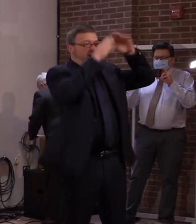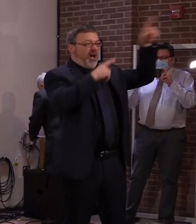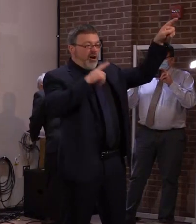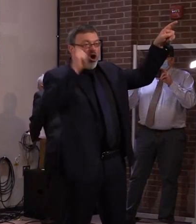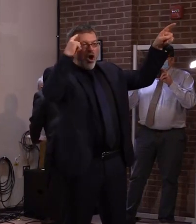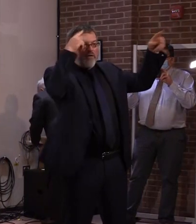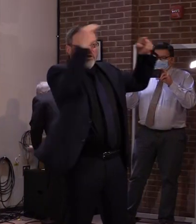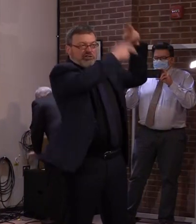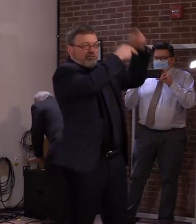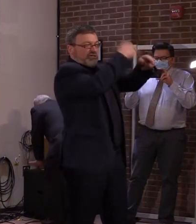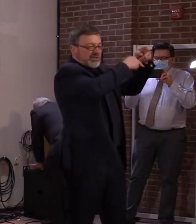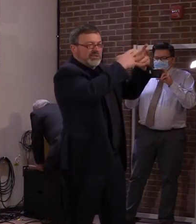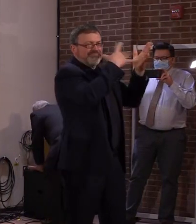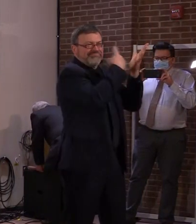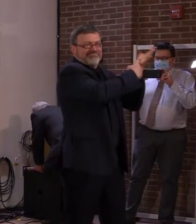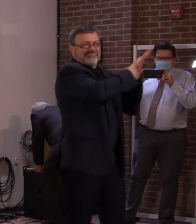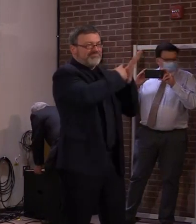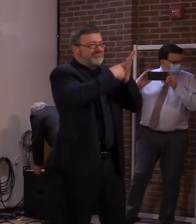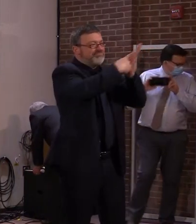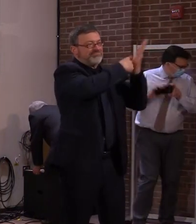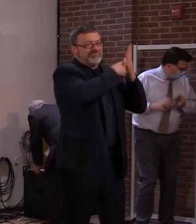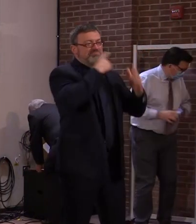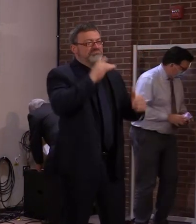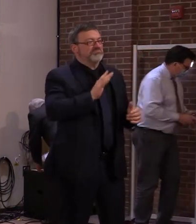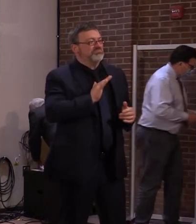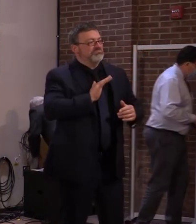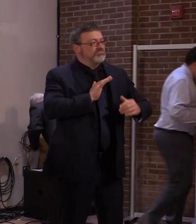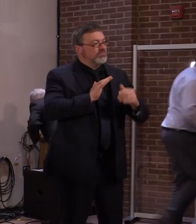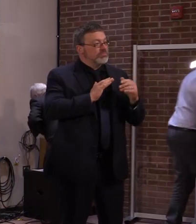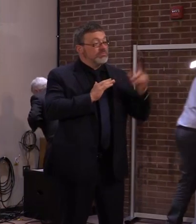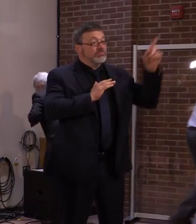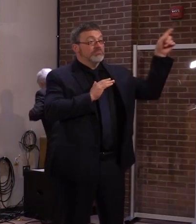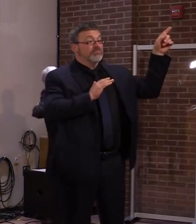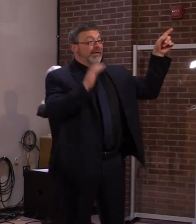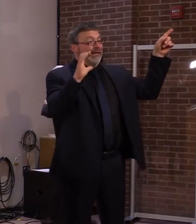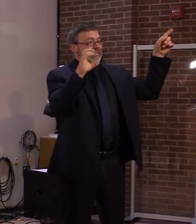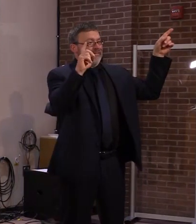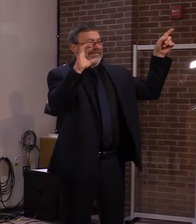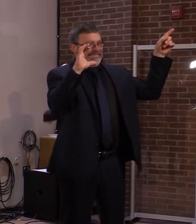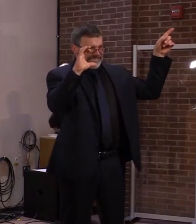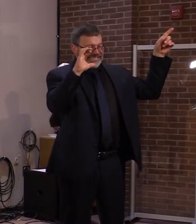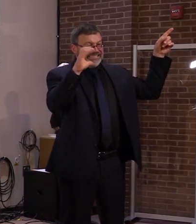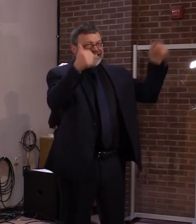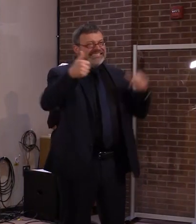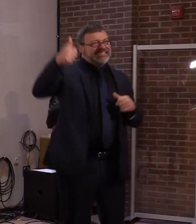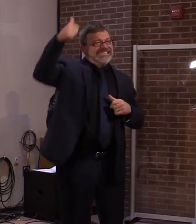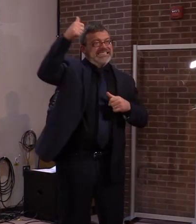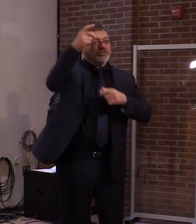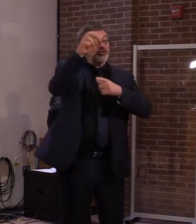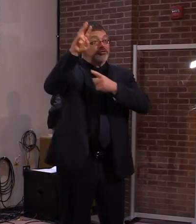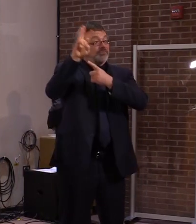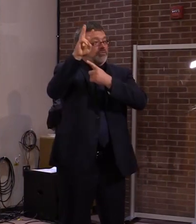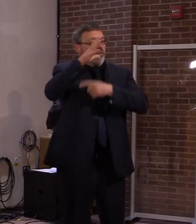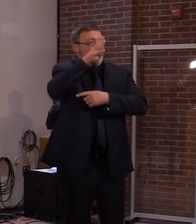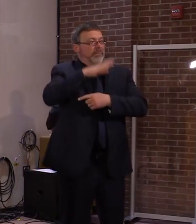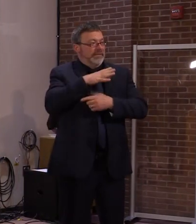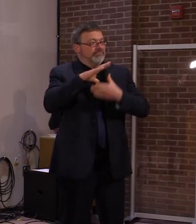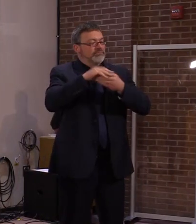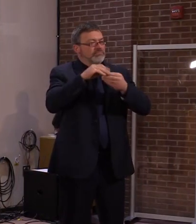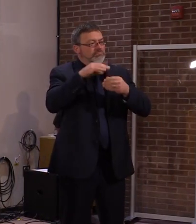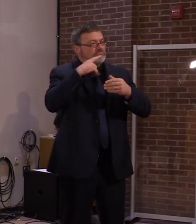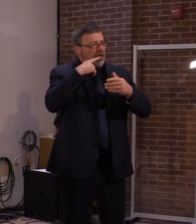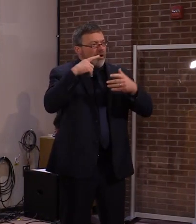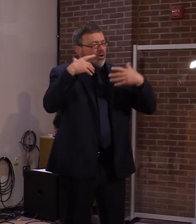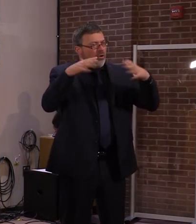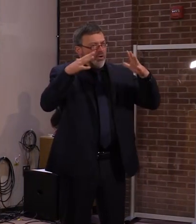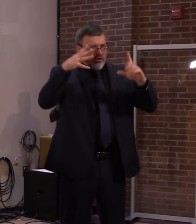heard. Dr. Walensky started by talking about the importance of getting kids vaccinated, and